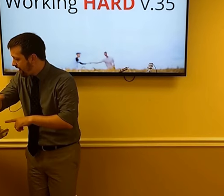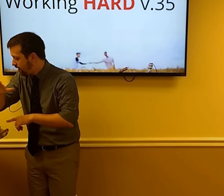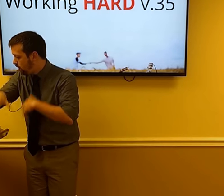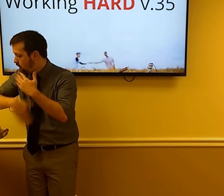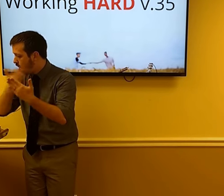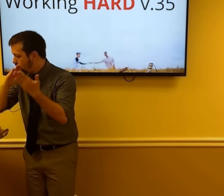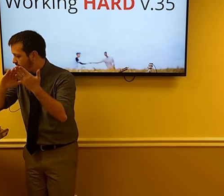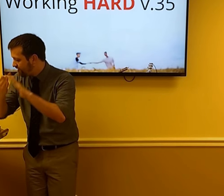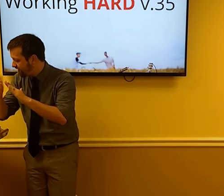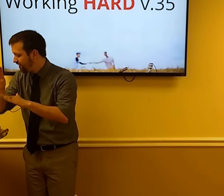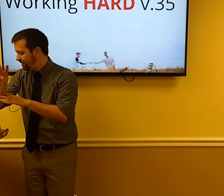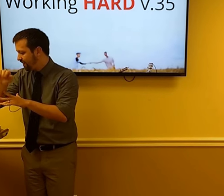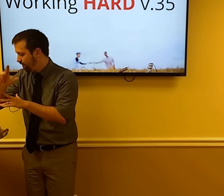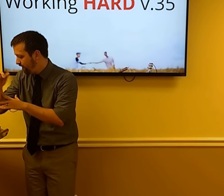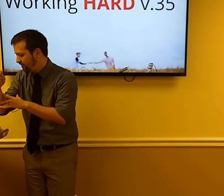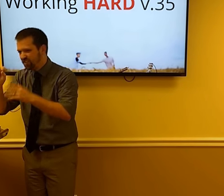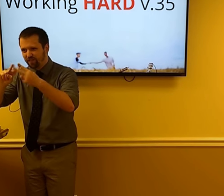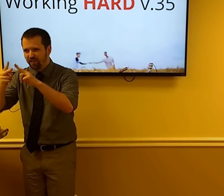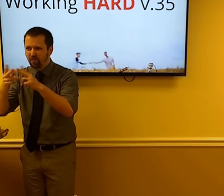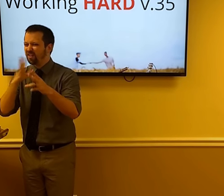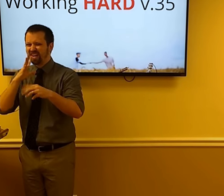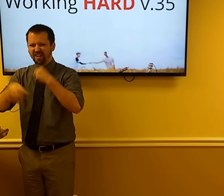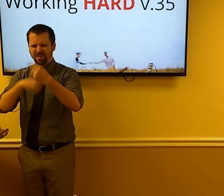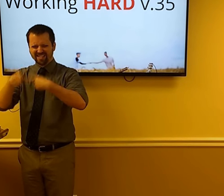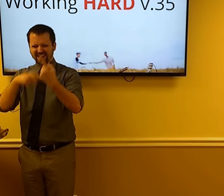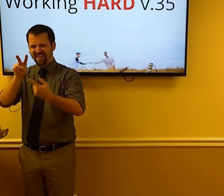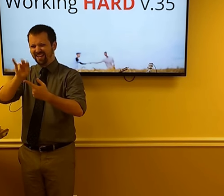you. Thank you. Thank you. Thank you. Thank you. Thank you. Thank you.